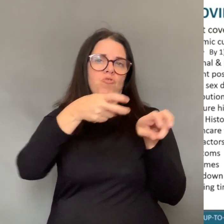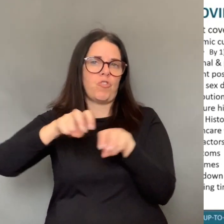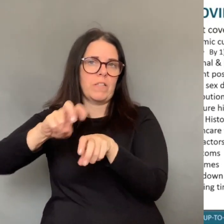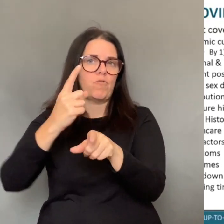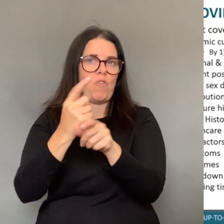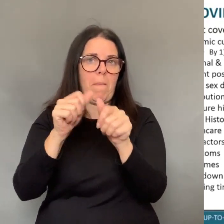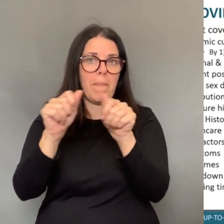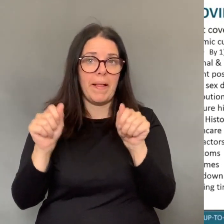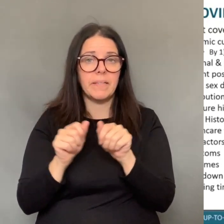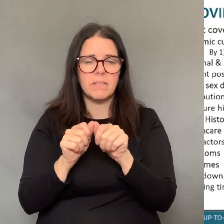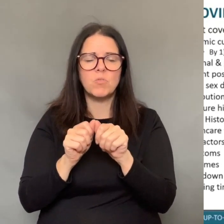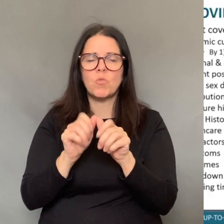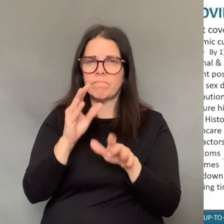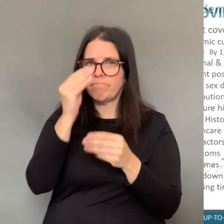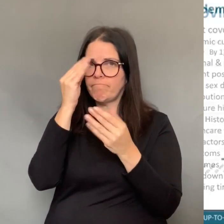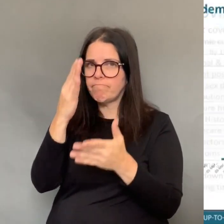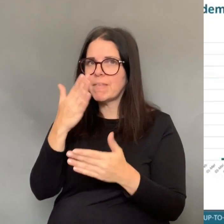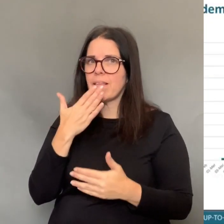recommendations.